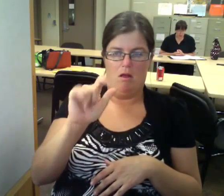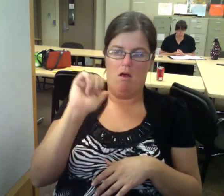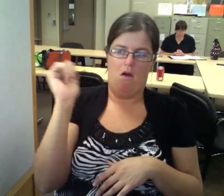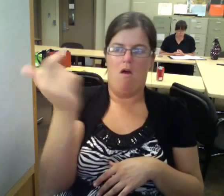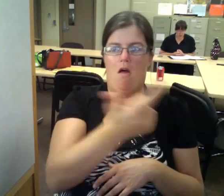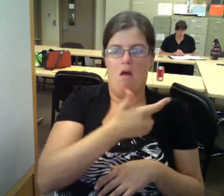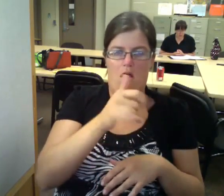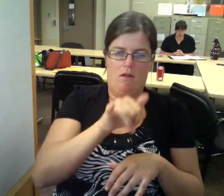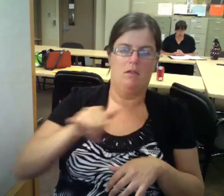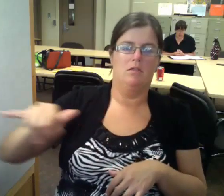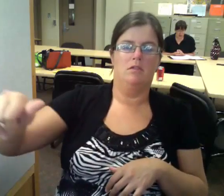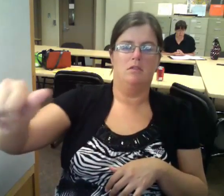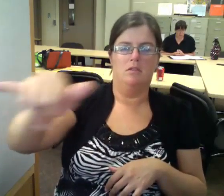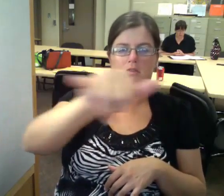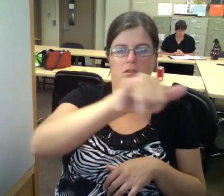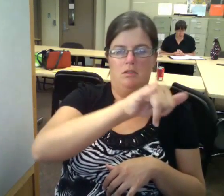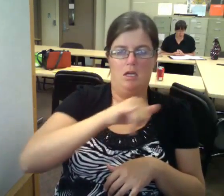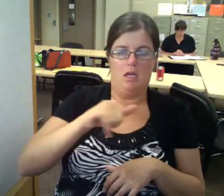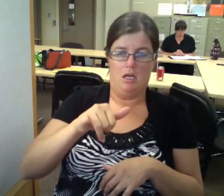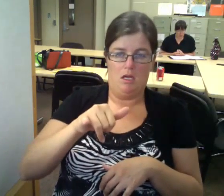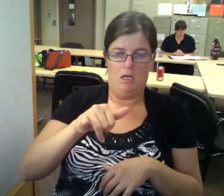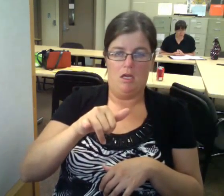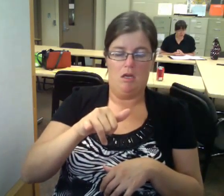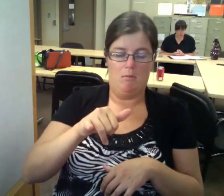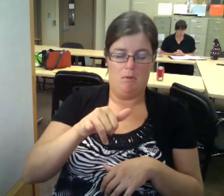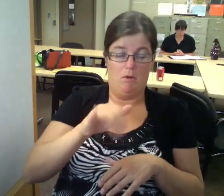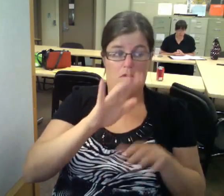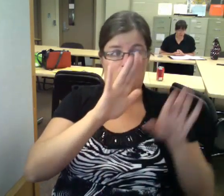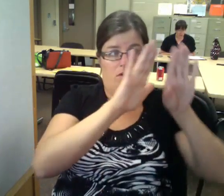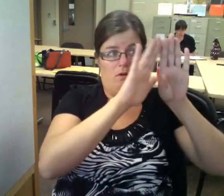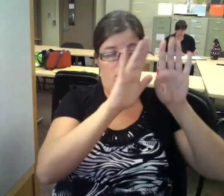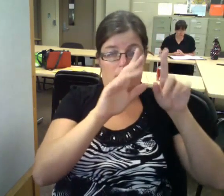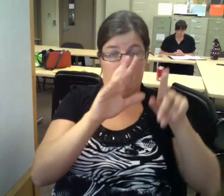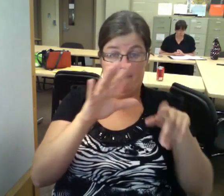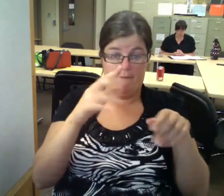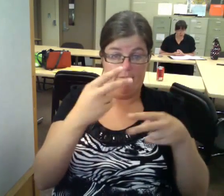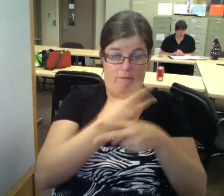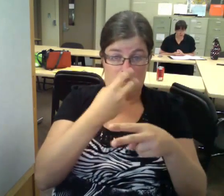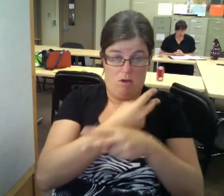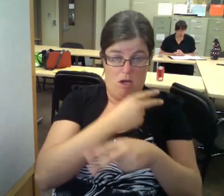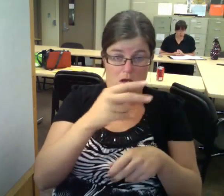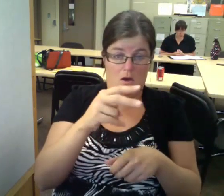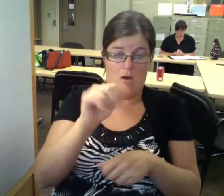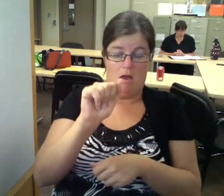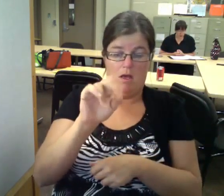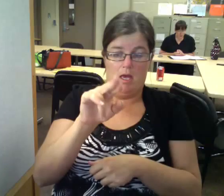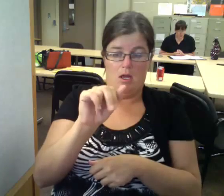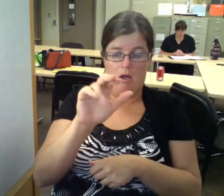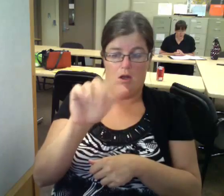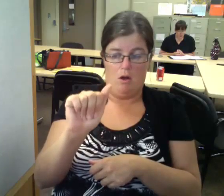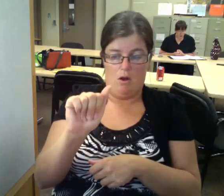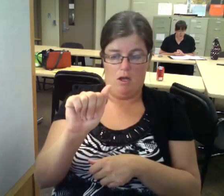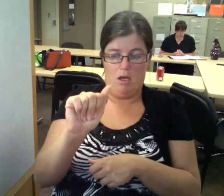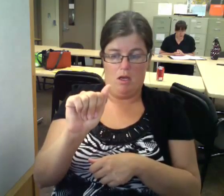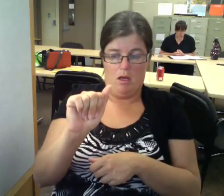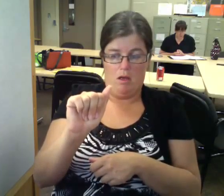we find the area of one wall, we can just multiply by 4 to find out how much wood we'll need for the